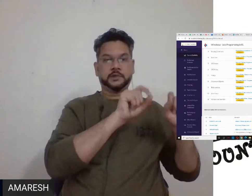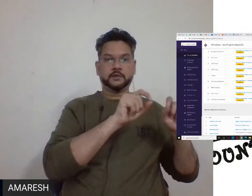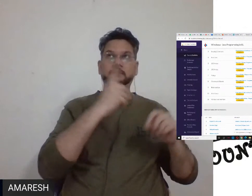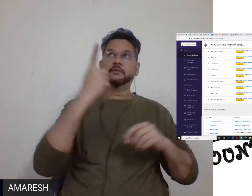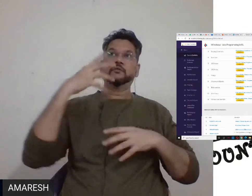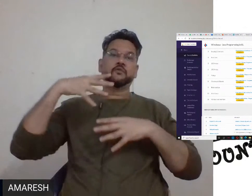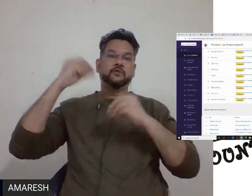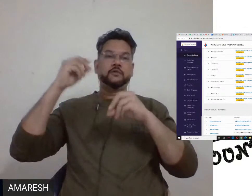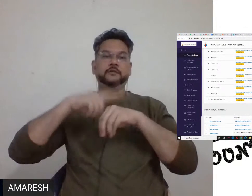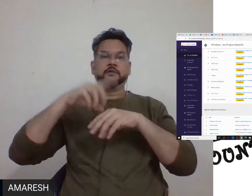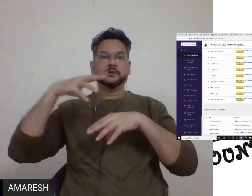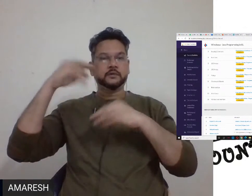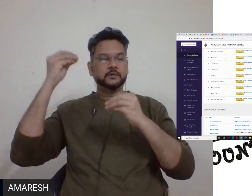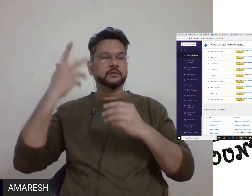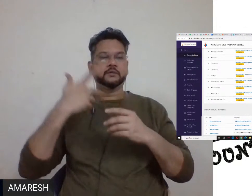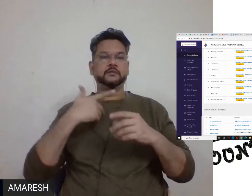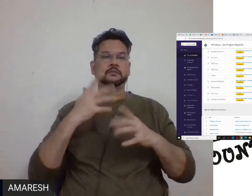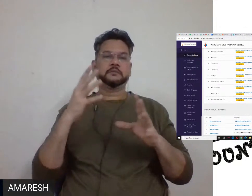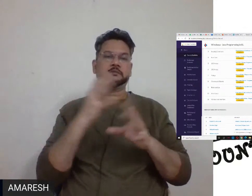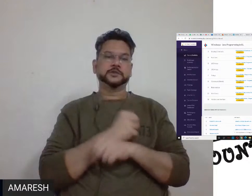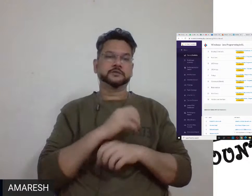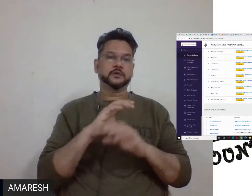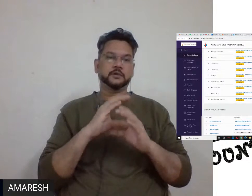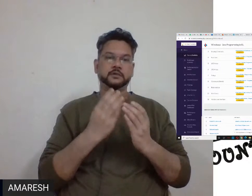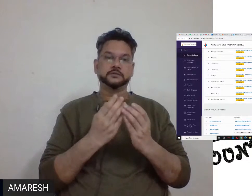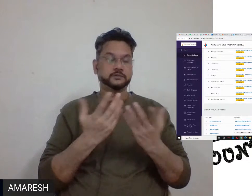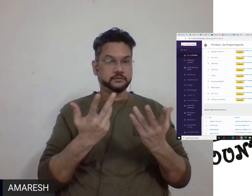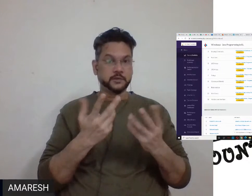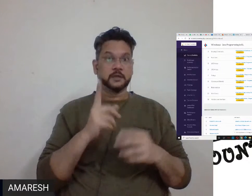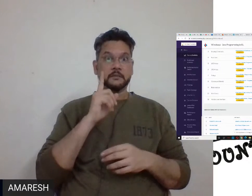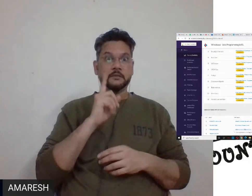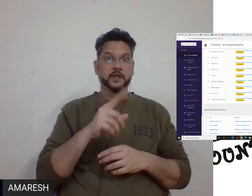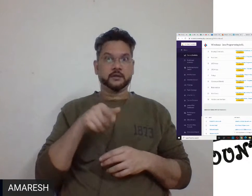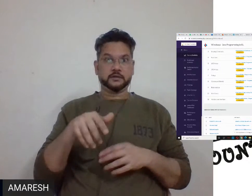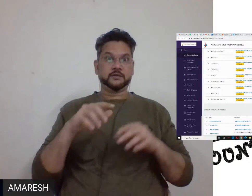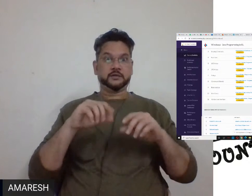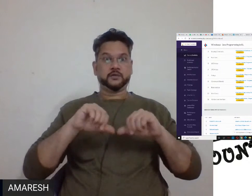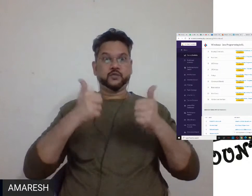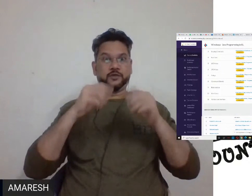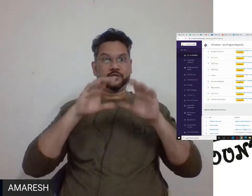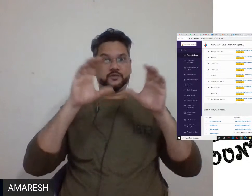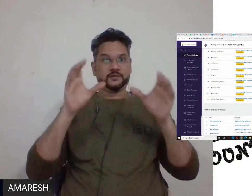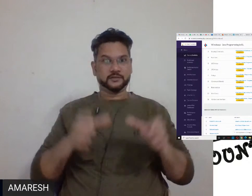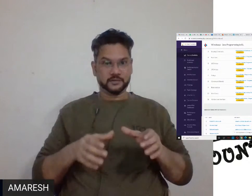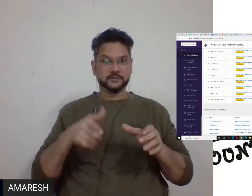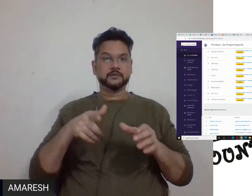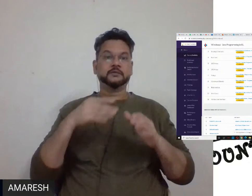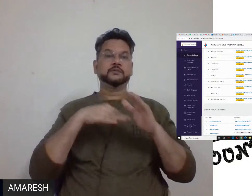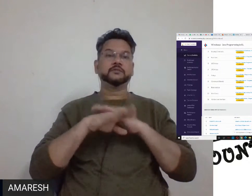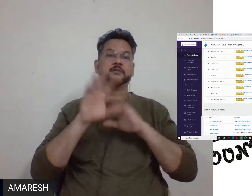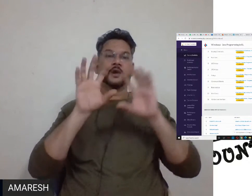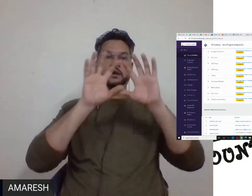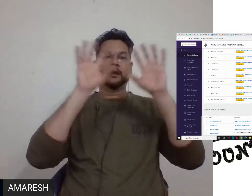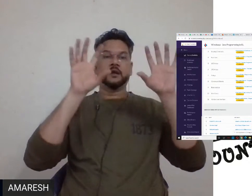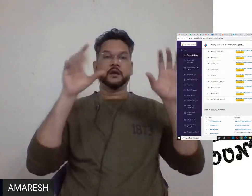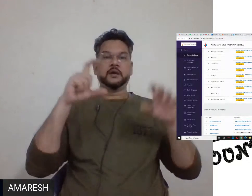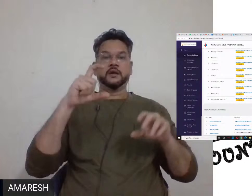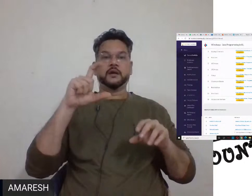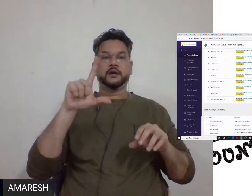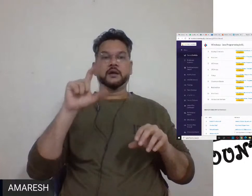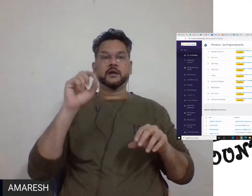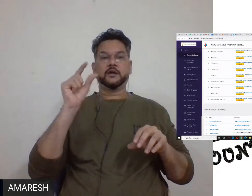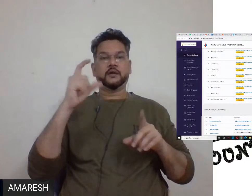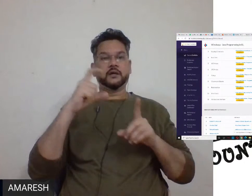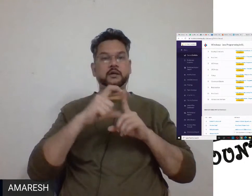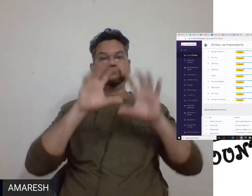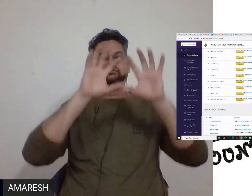something that they are not able to get. But because the Winmania Academy is on the cloud, they can learn anytime they want, right? We have seen many